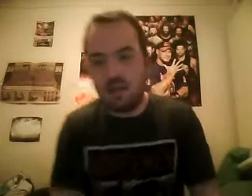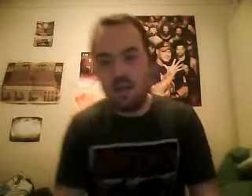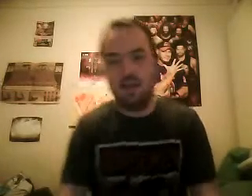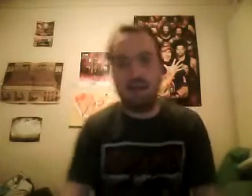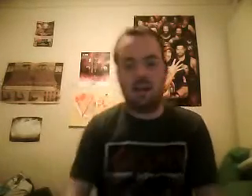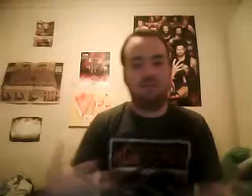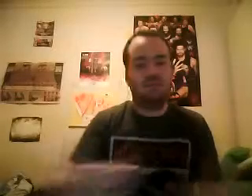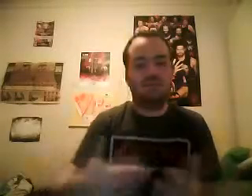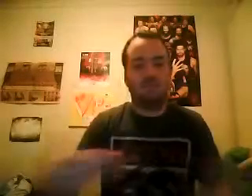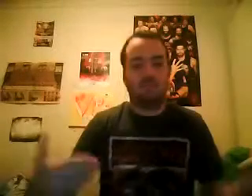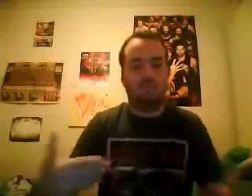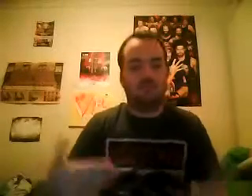And,